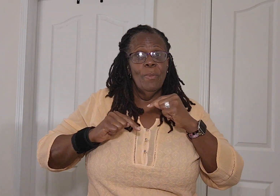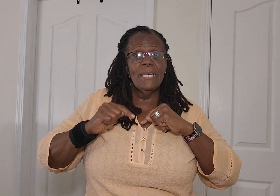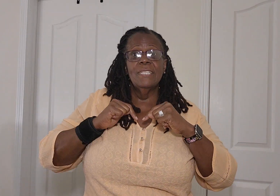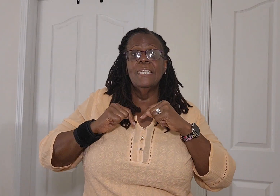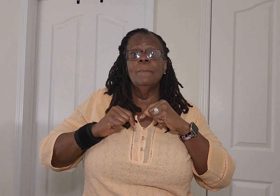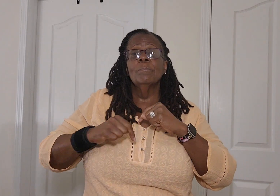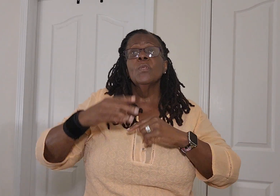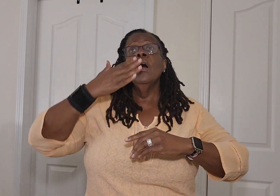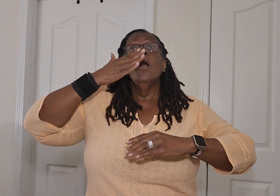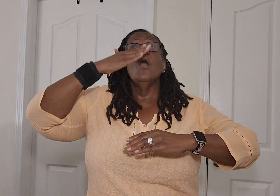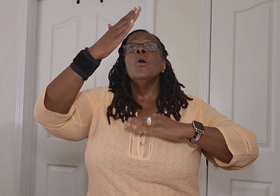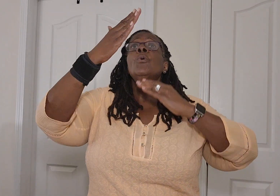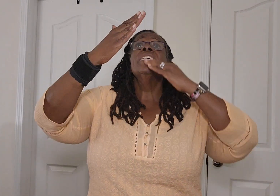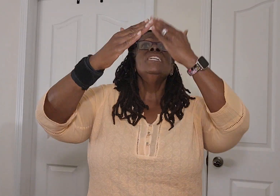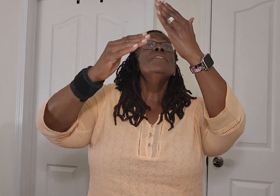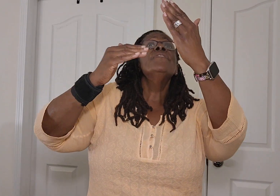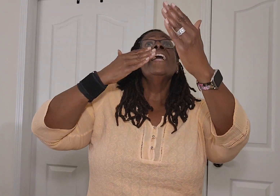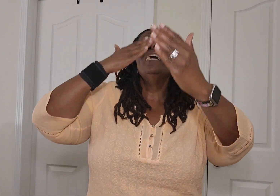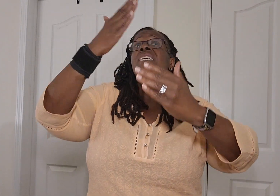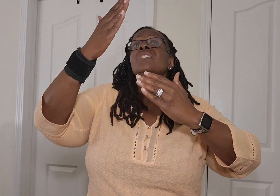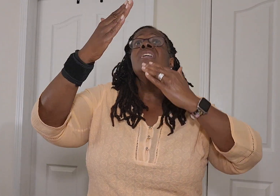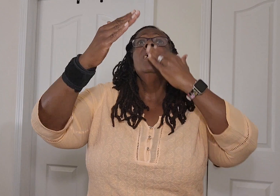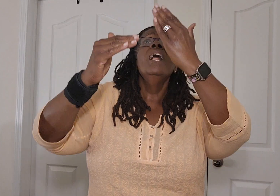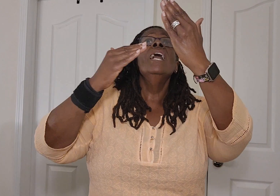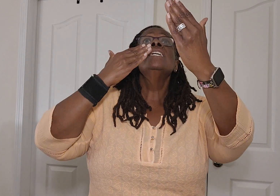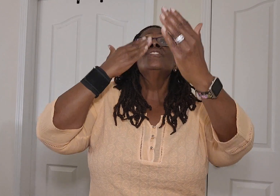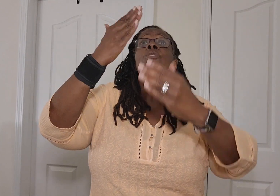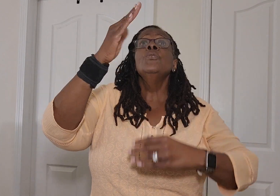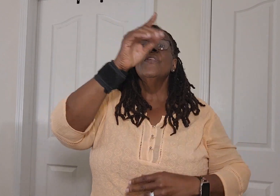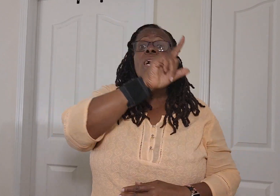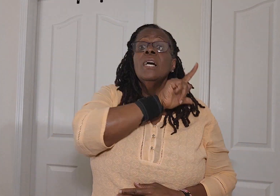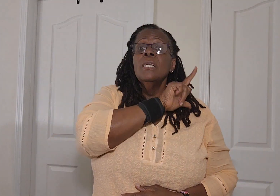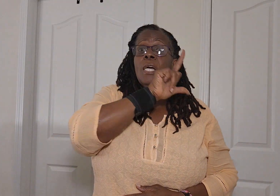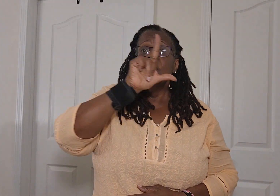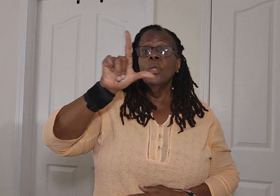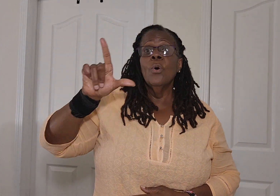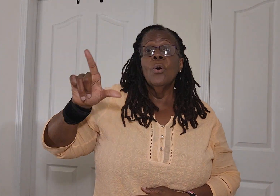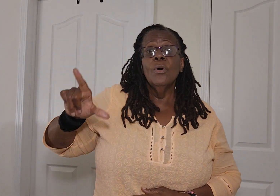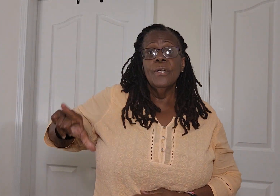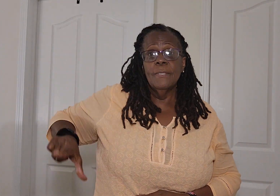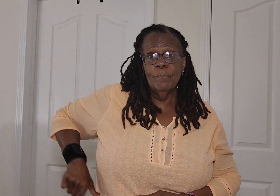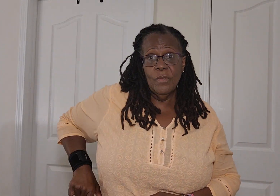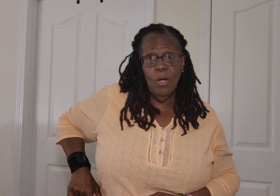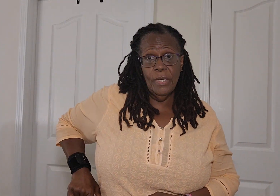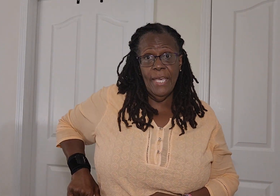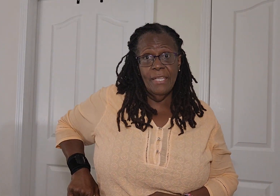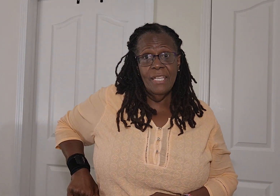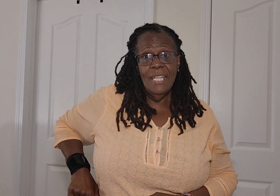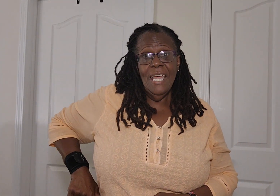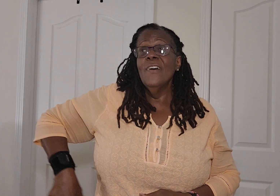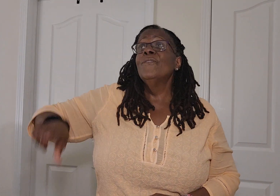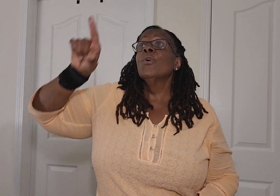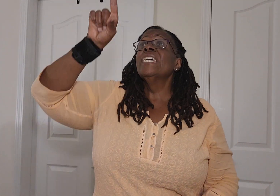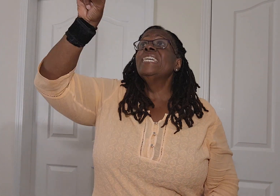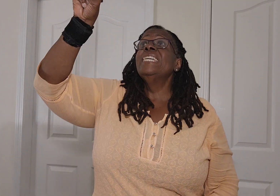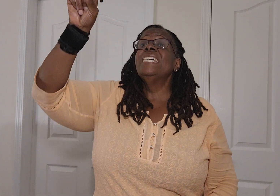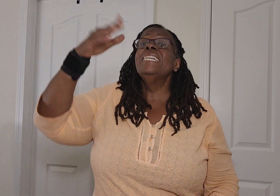back again. Oh, give thanks unto the Lord. Okay? For he